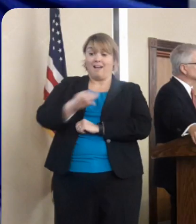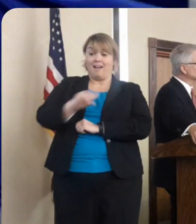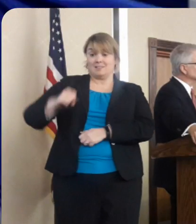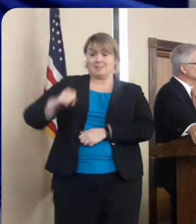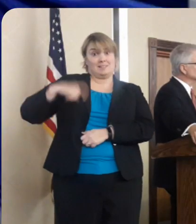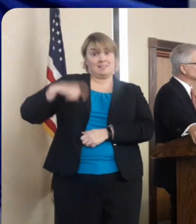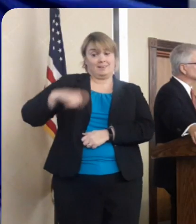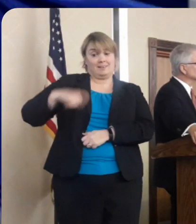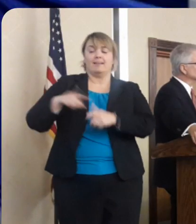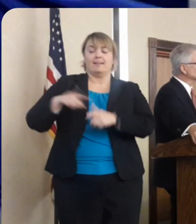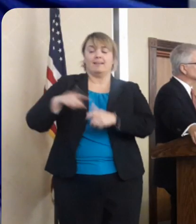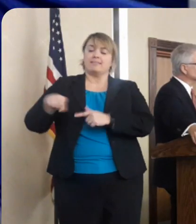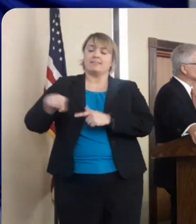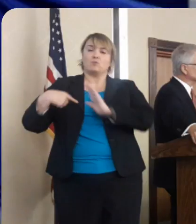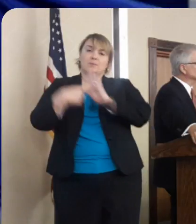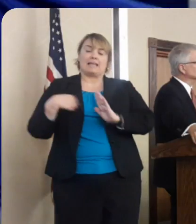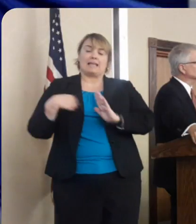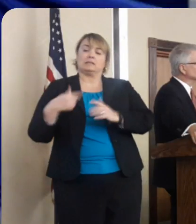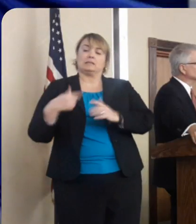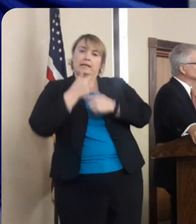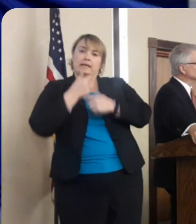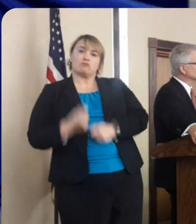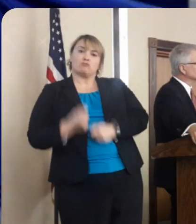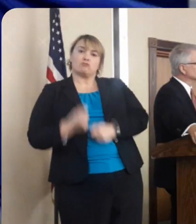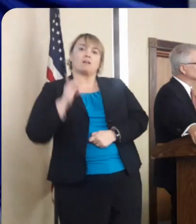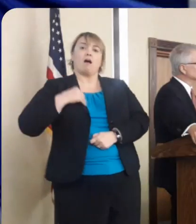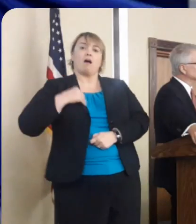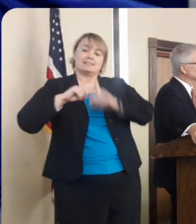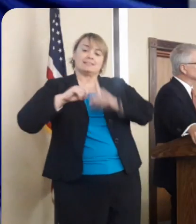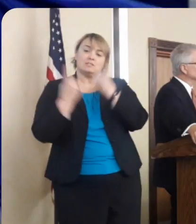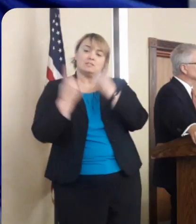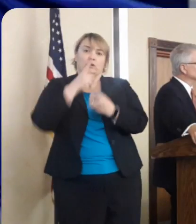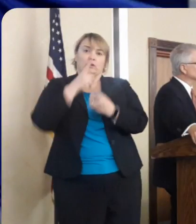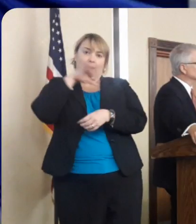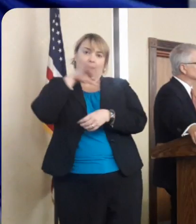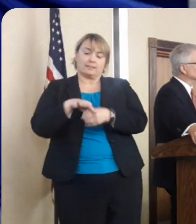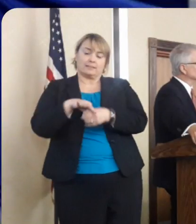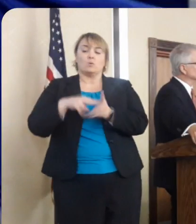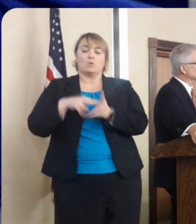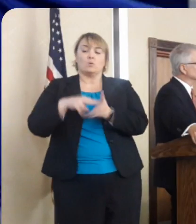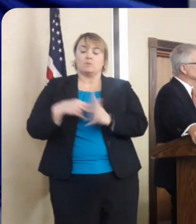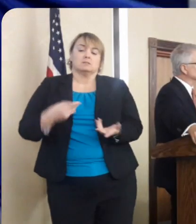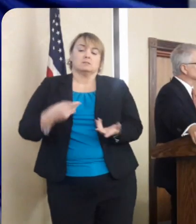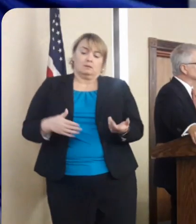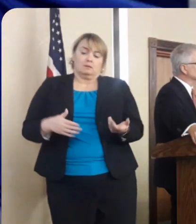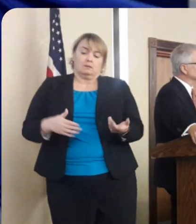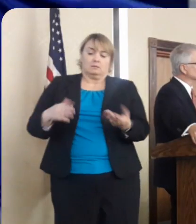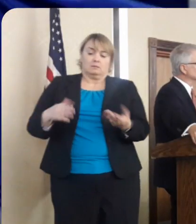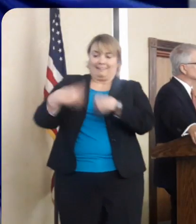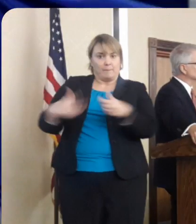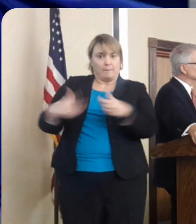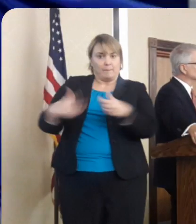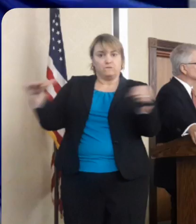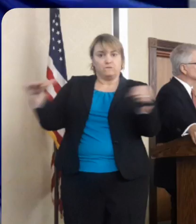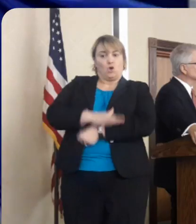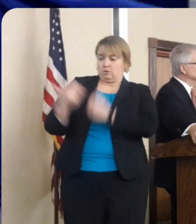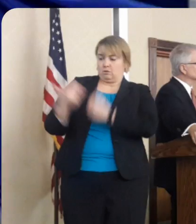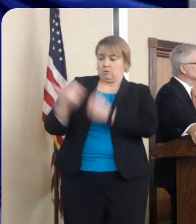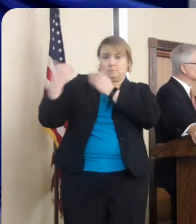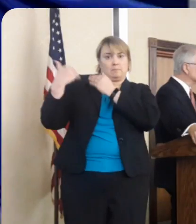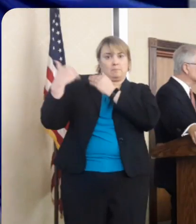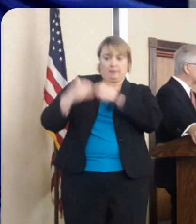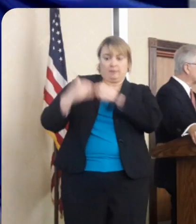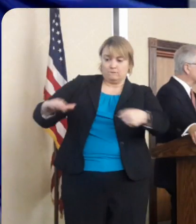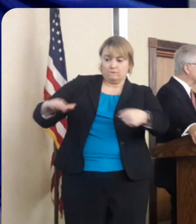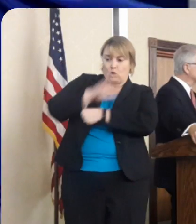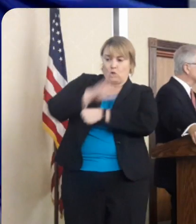that elected them. And they ought to have the full board and responsibility to represent their interests